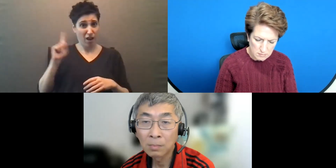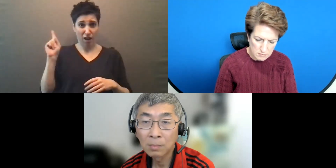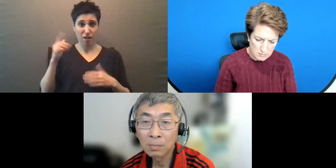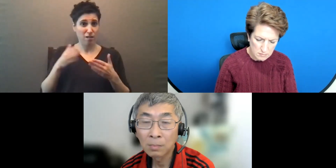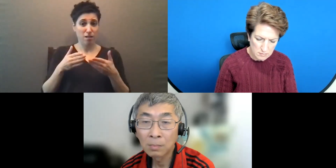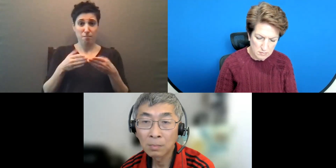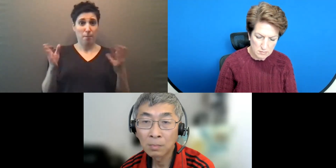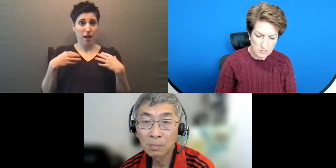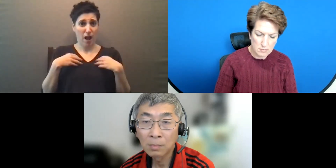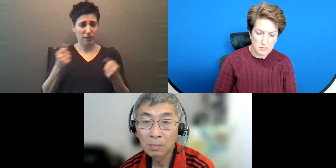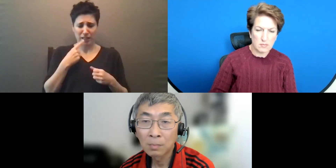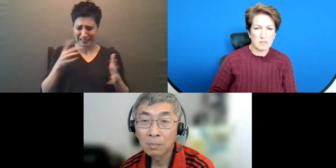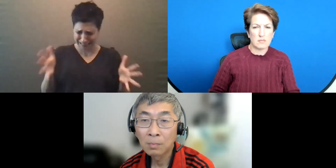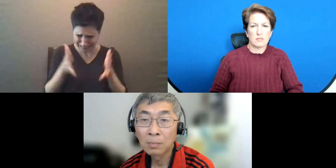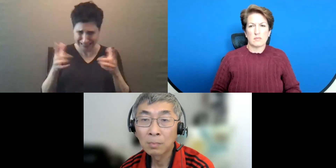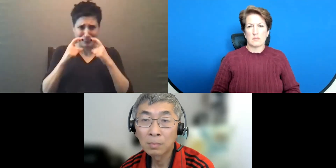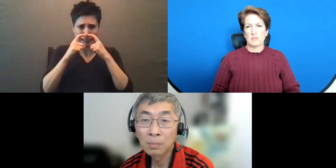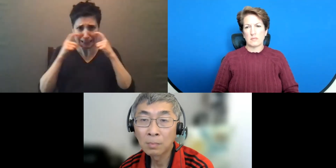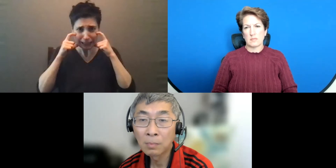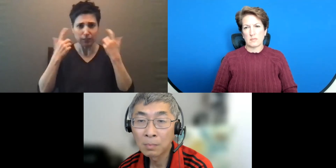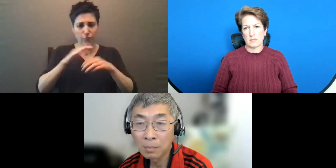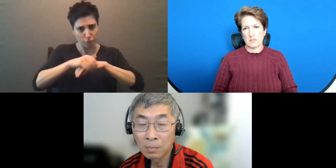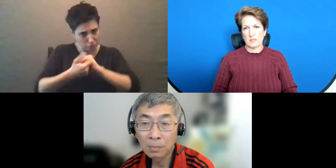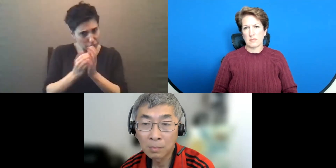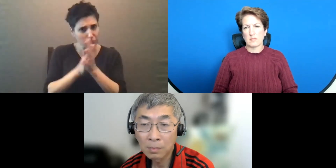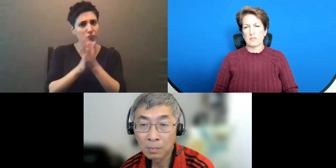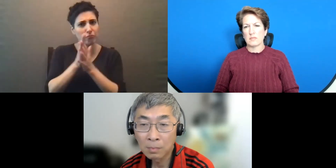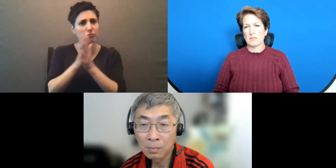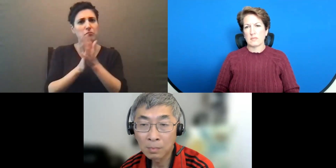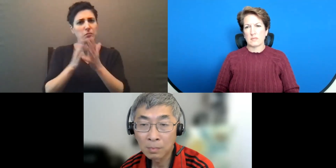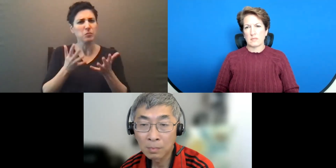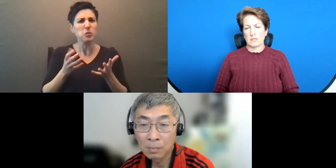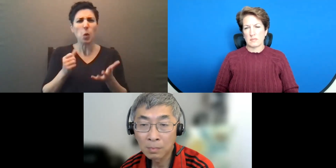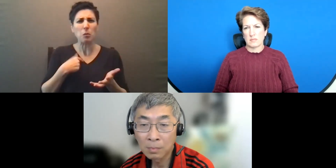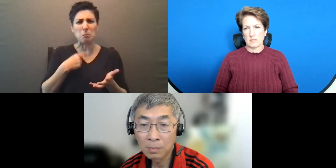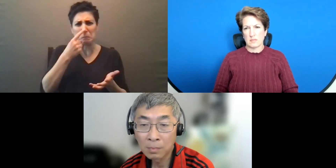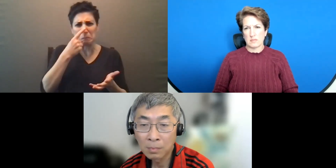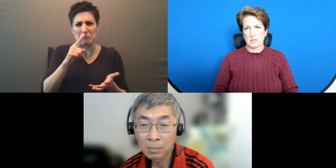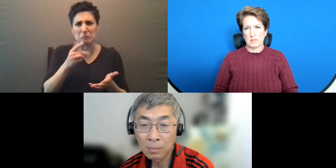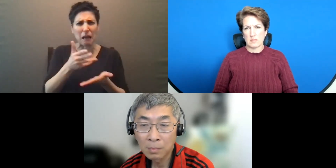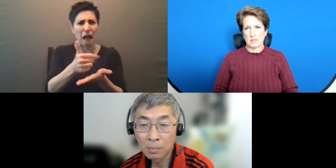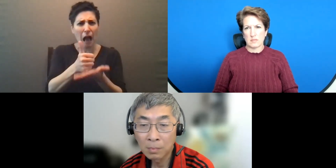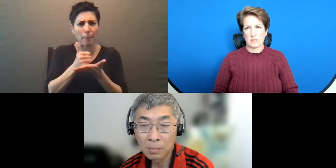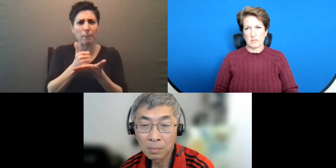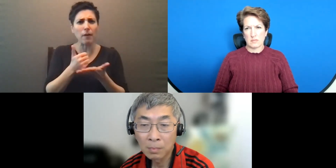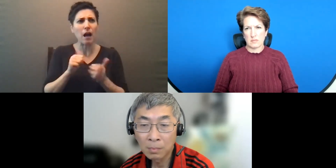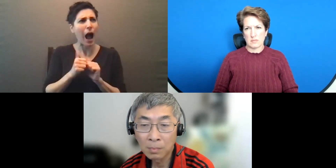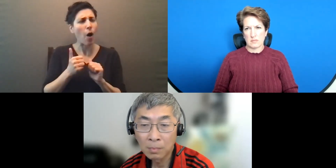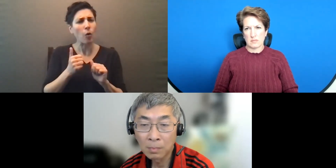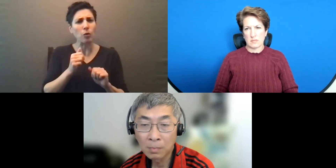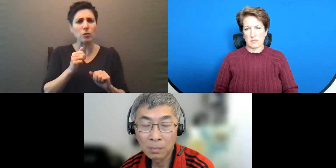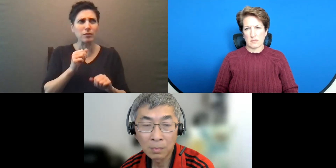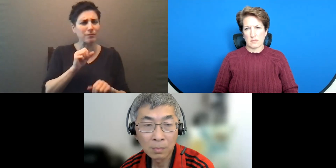our hands and using masks. I want to just ask that what are, you know, the strategies that we can provide some information